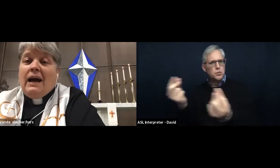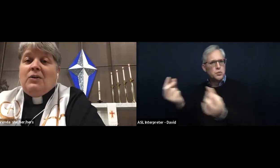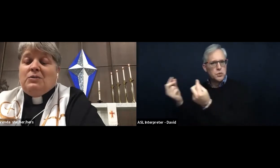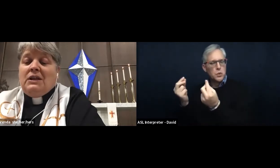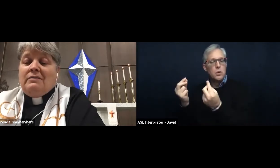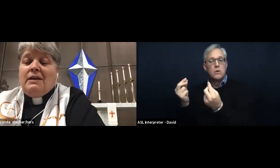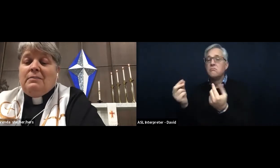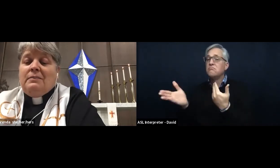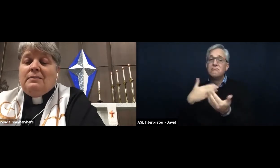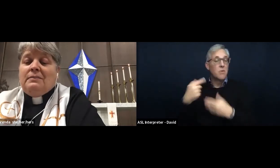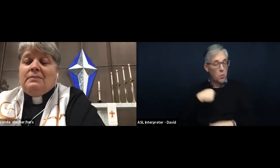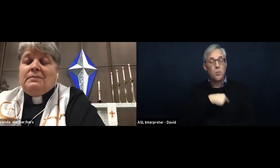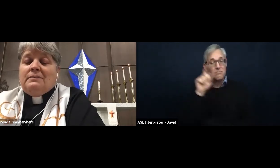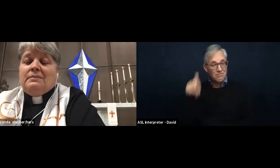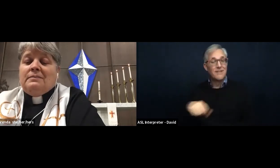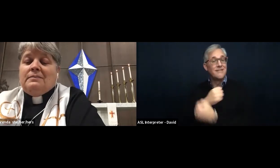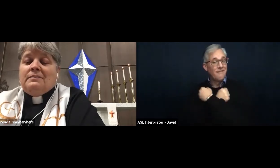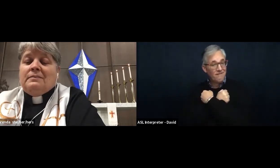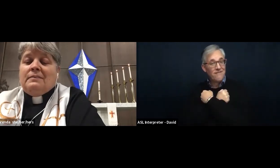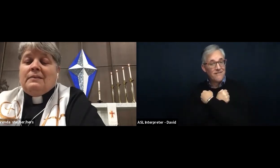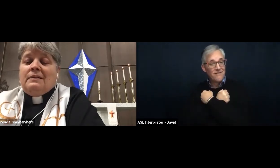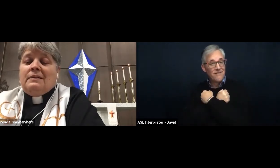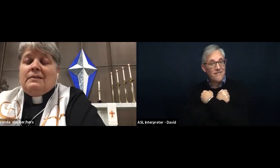And how do we love them?